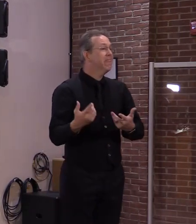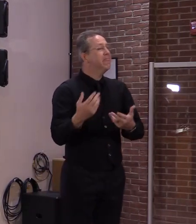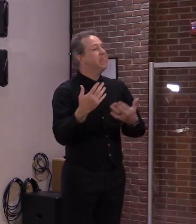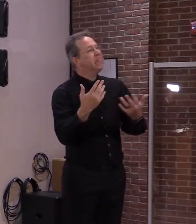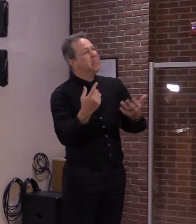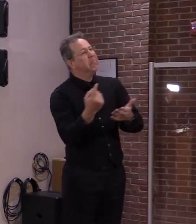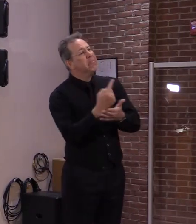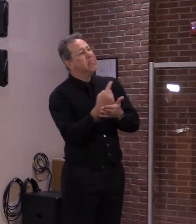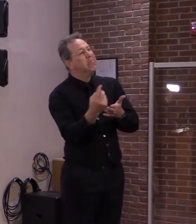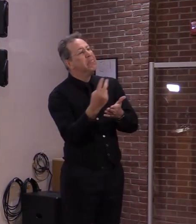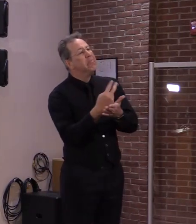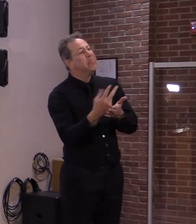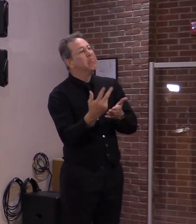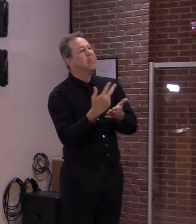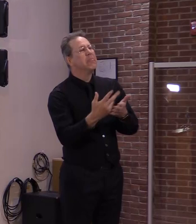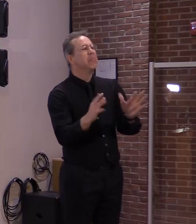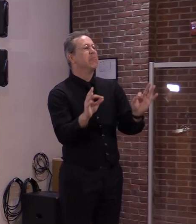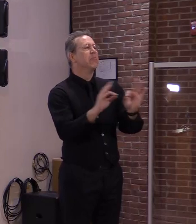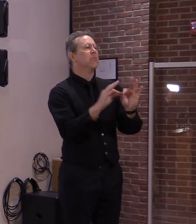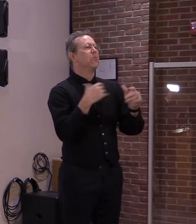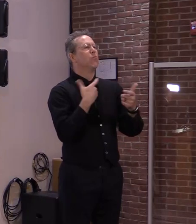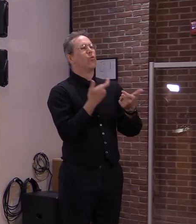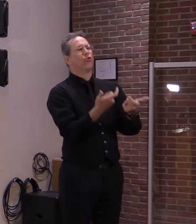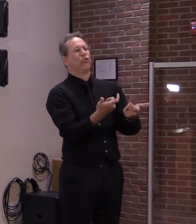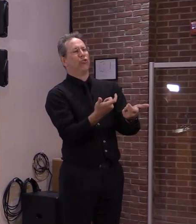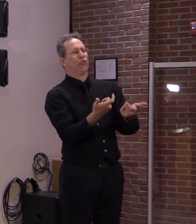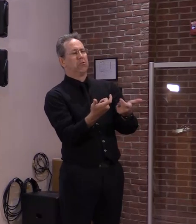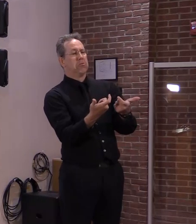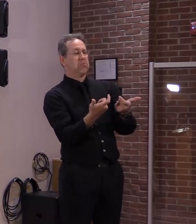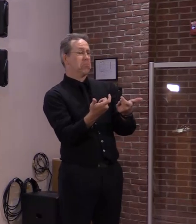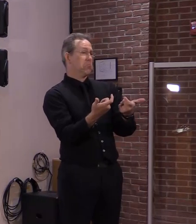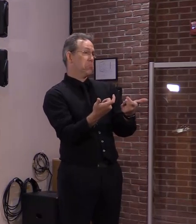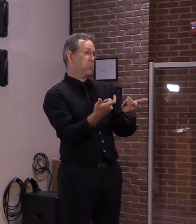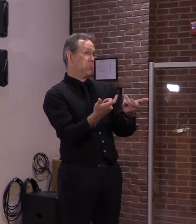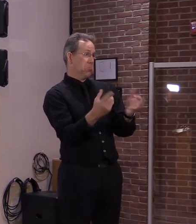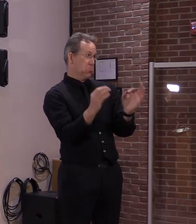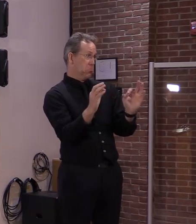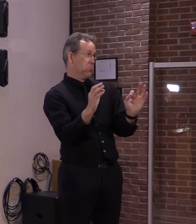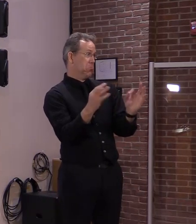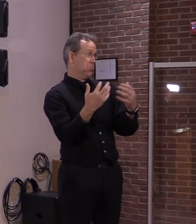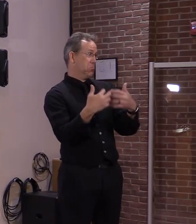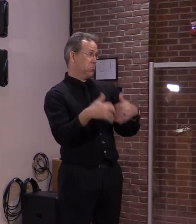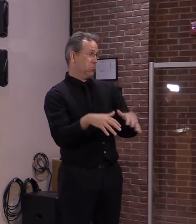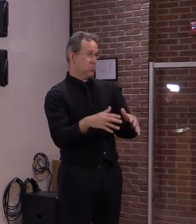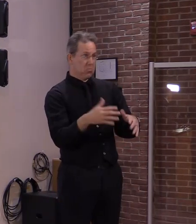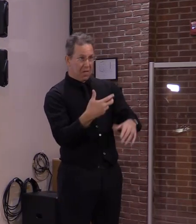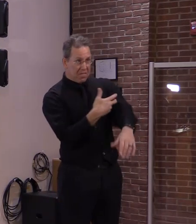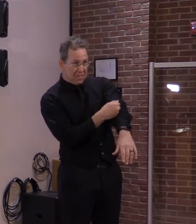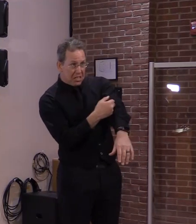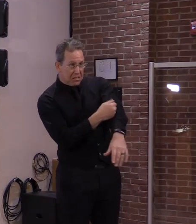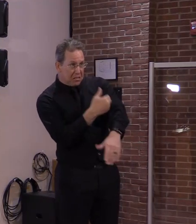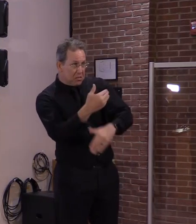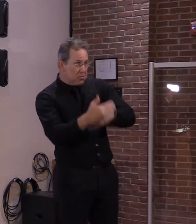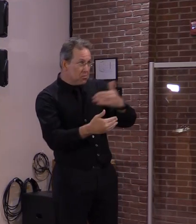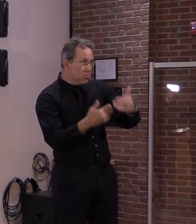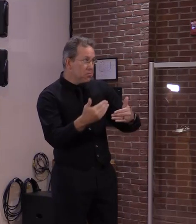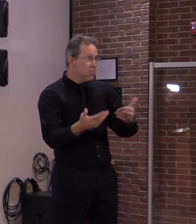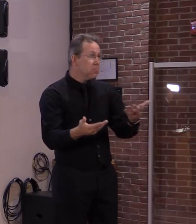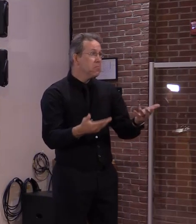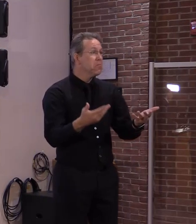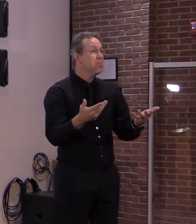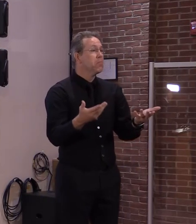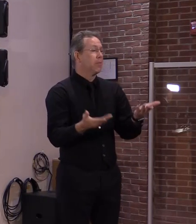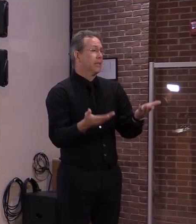the more people vaccinated, the better. We'll get to a point where possibly outdoors we might be able to lift the